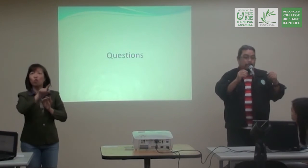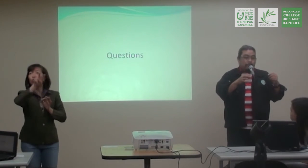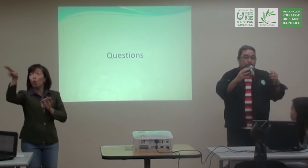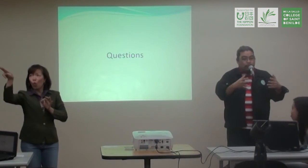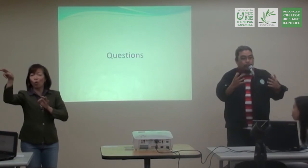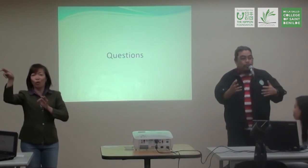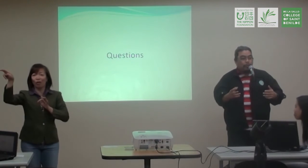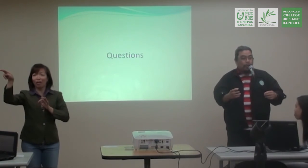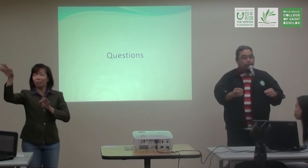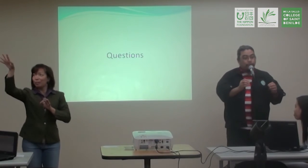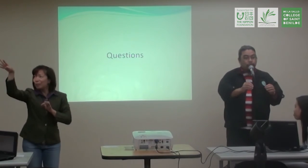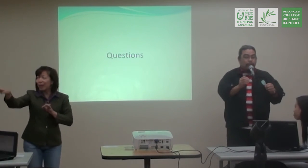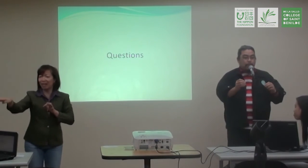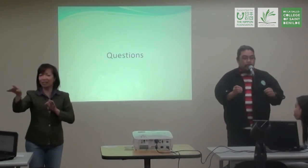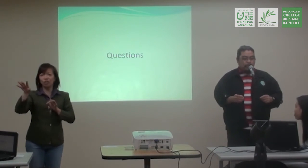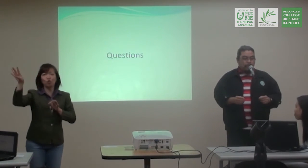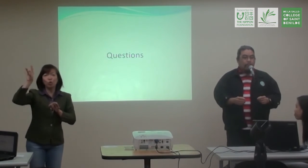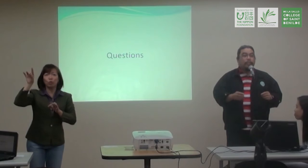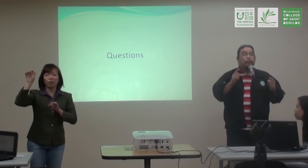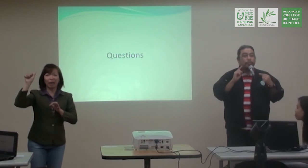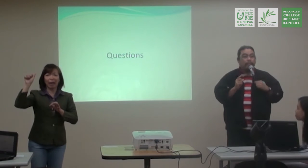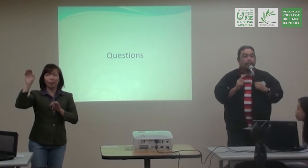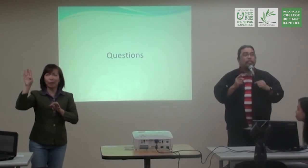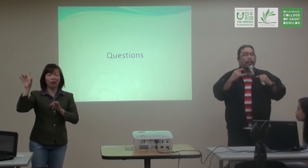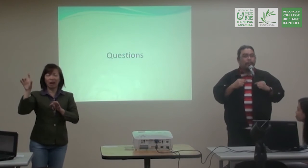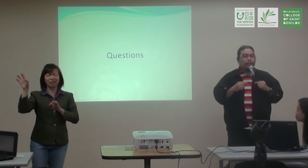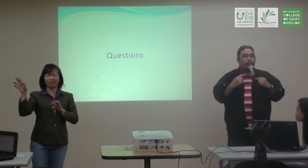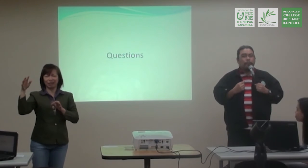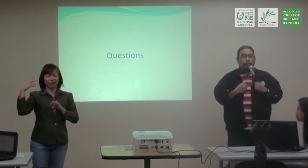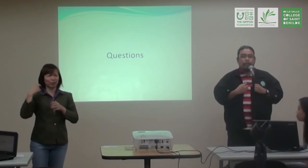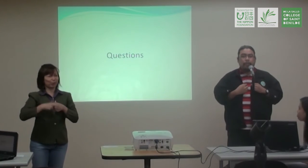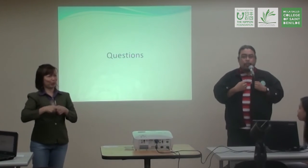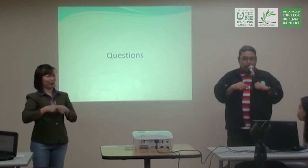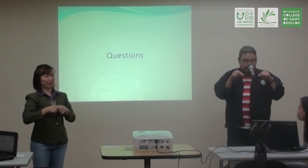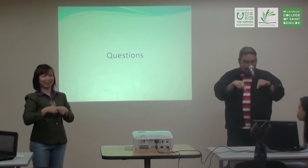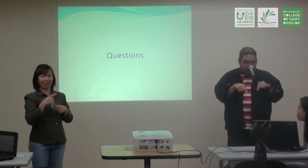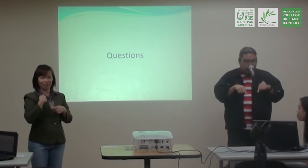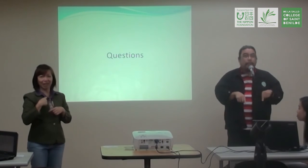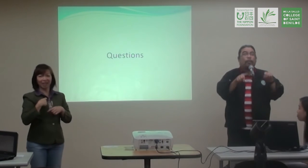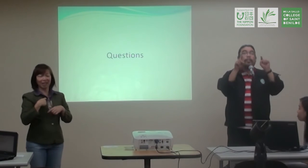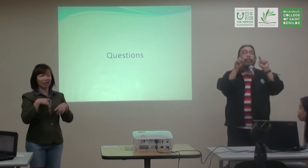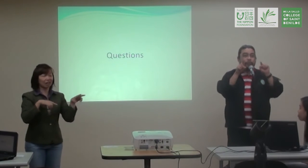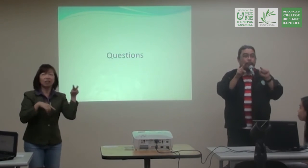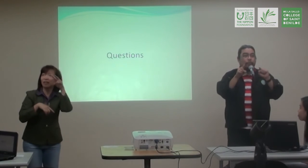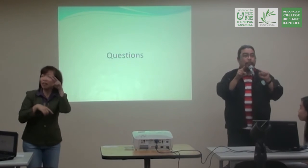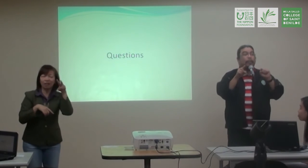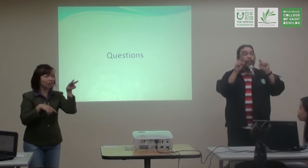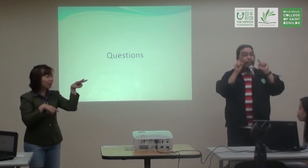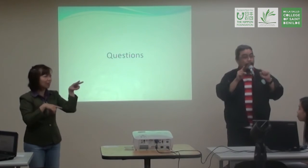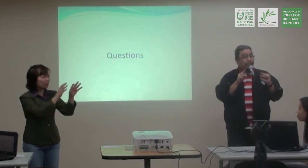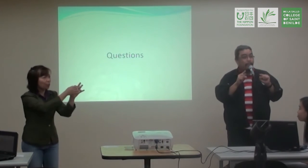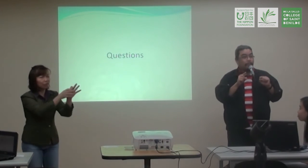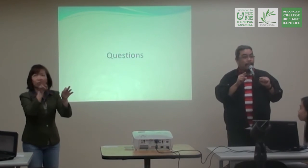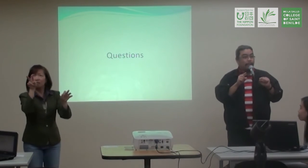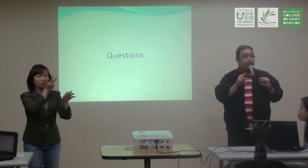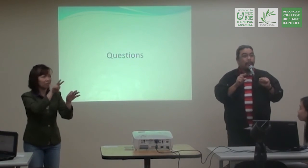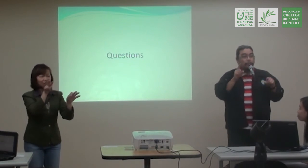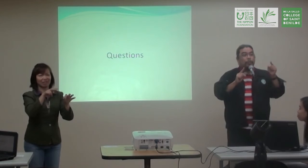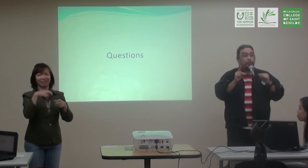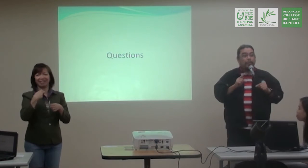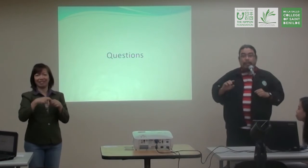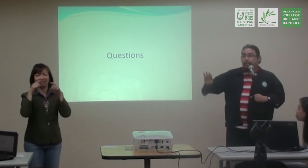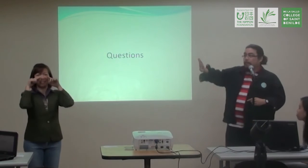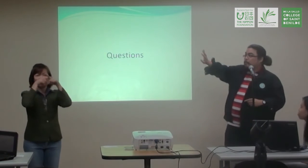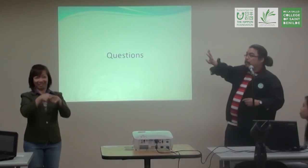item? And so on and so forth, choose A, B, or C. They would say, it's a hard time for me to look at the item and look at the interpreter at the same